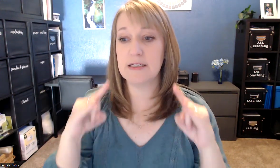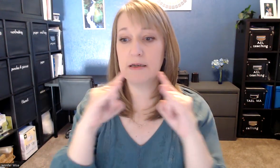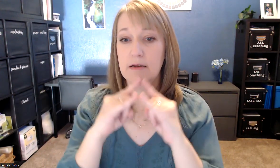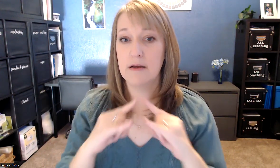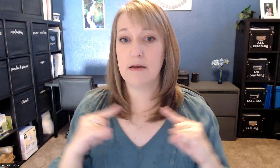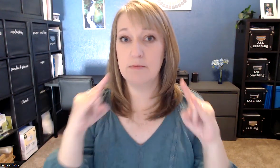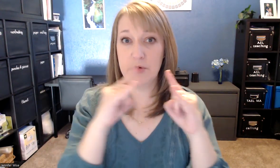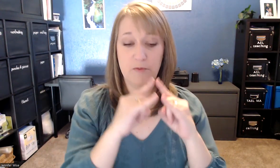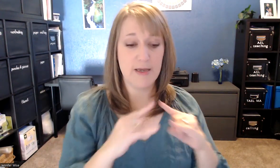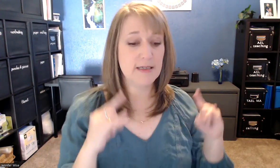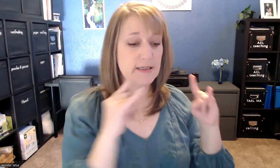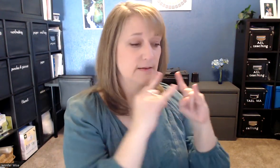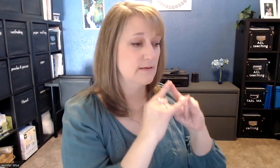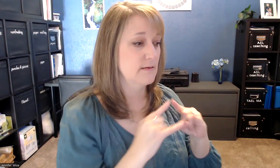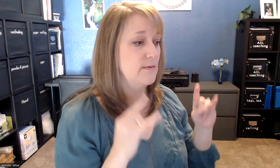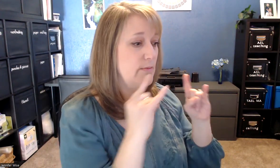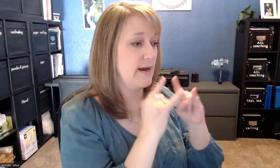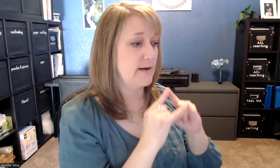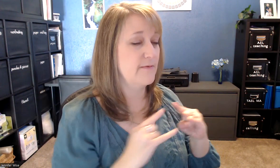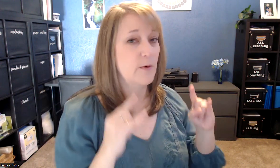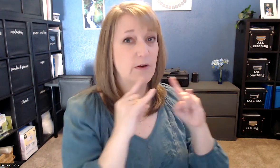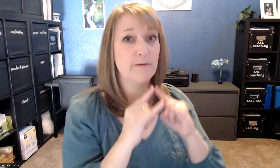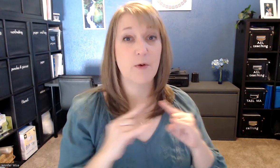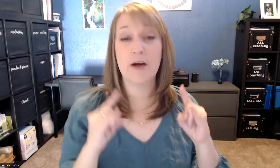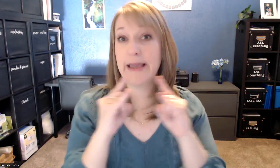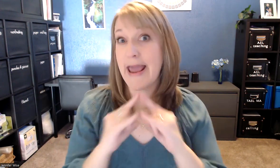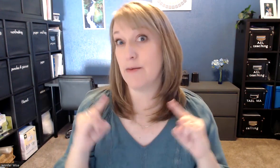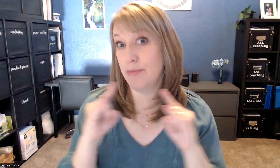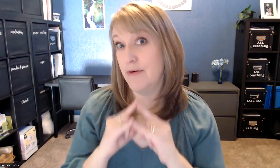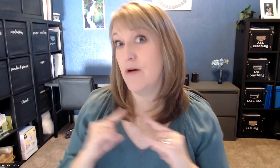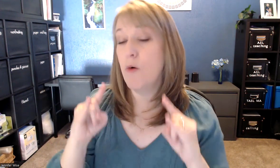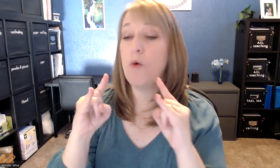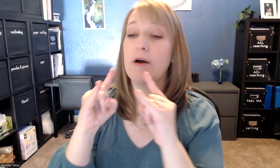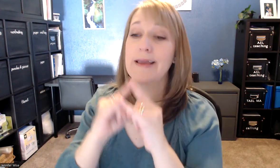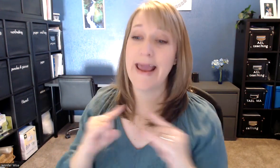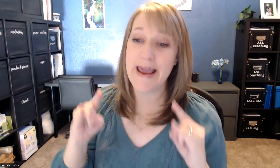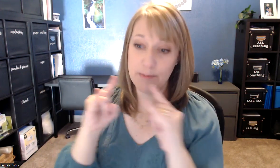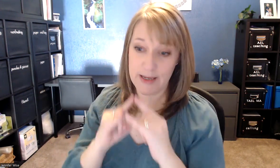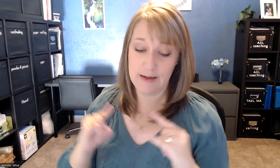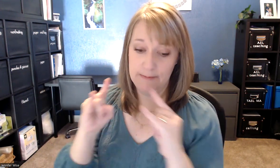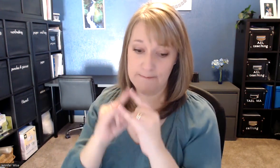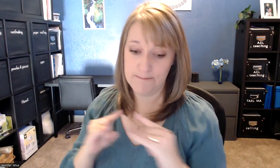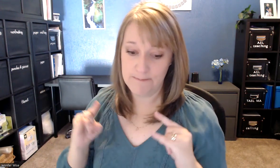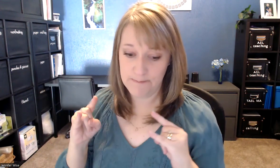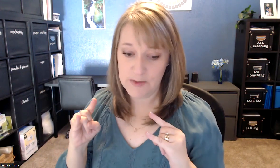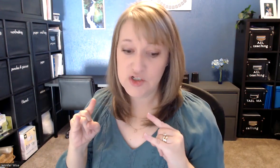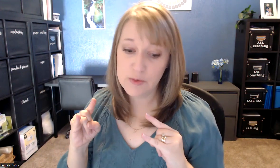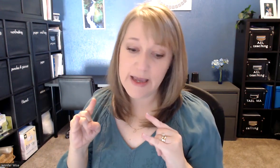repeat a movement back and forth for camp or camping. To camp